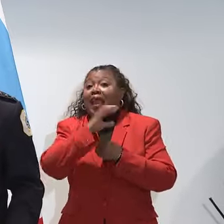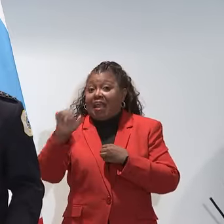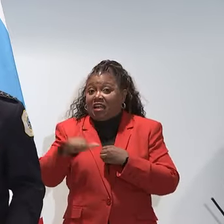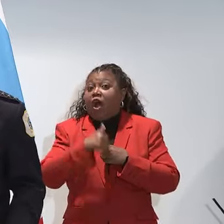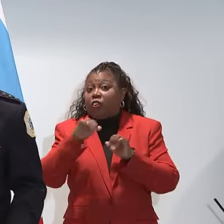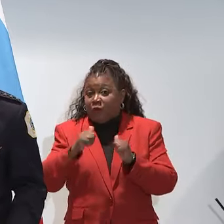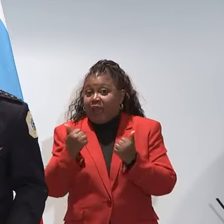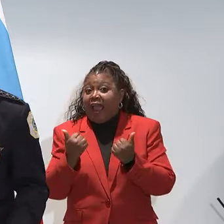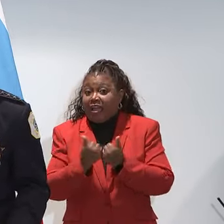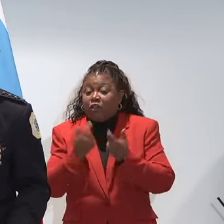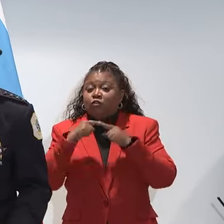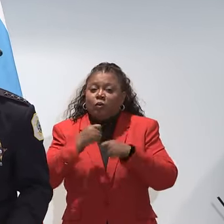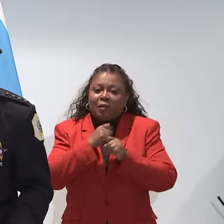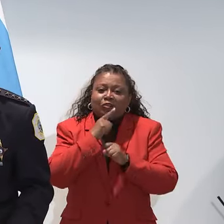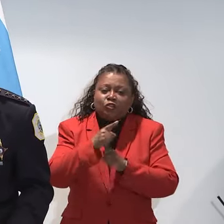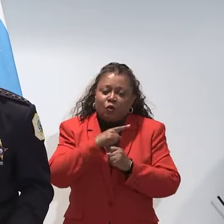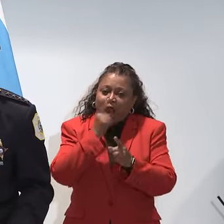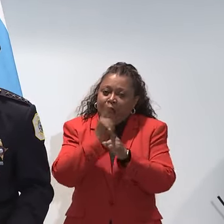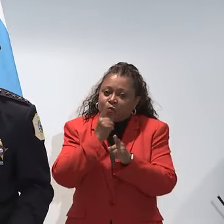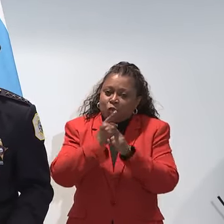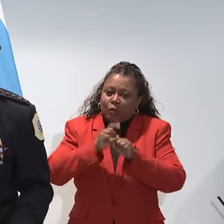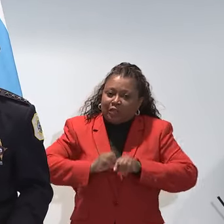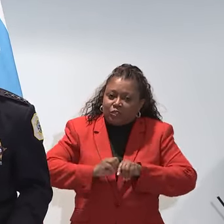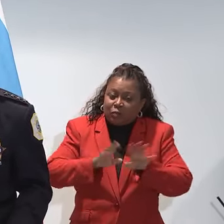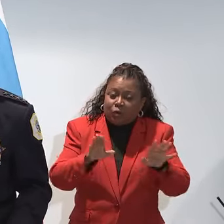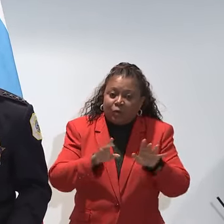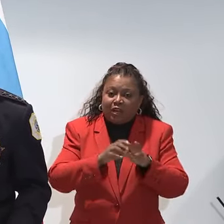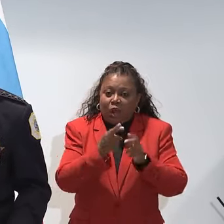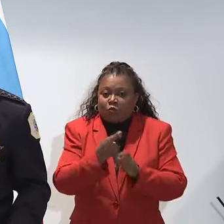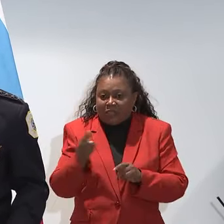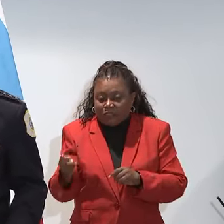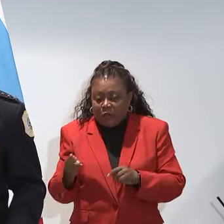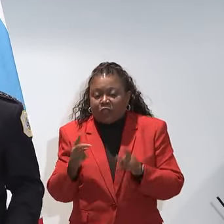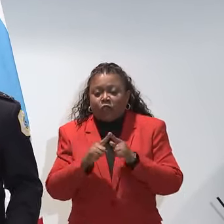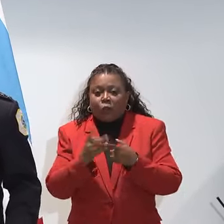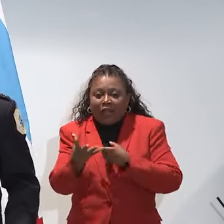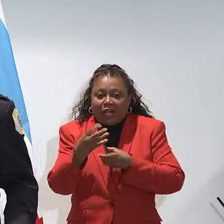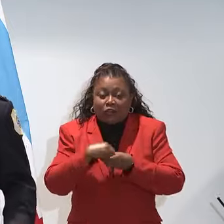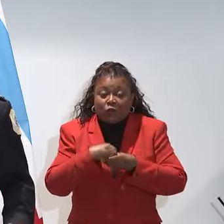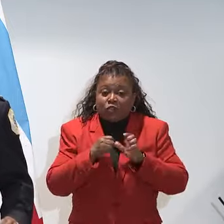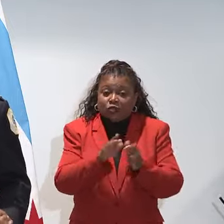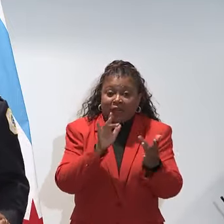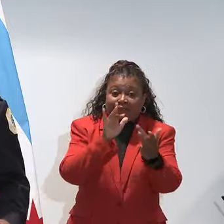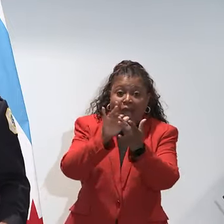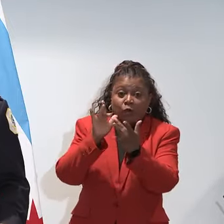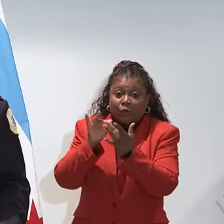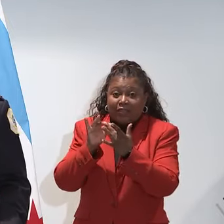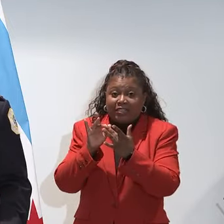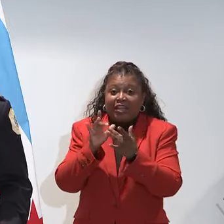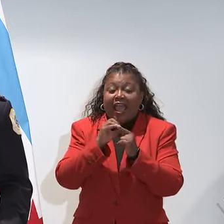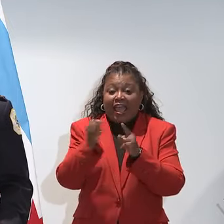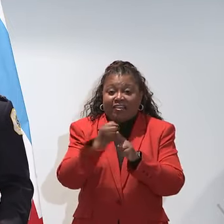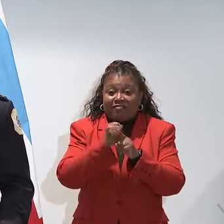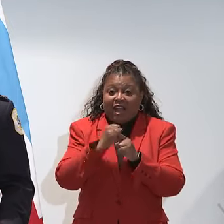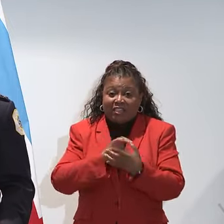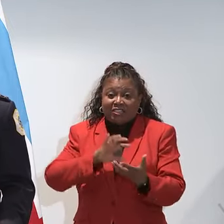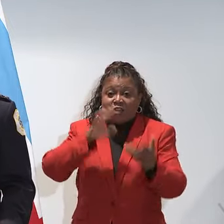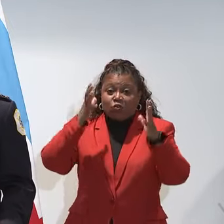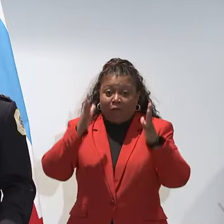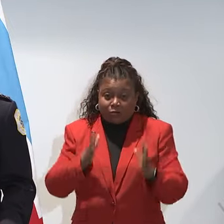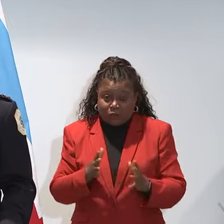other agencies to ensure appropriate deployment of resources, to include street outreach and violence